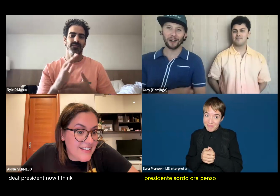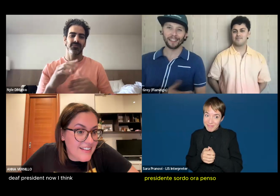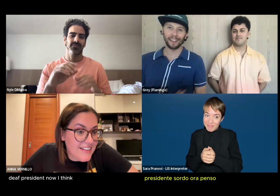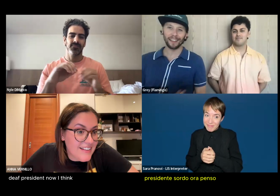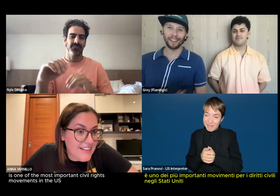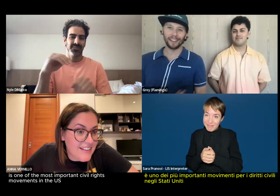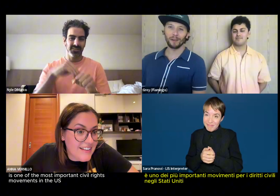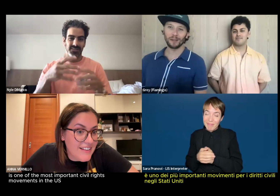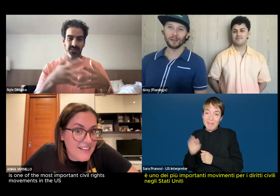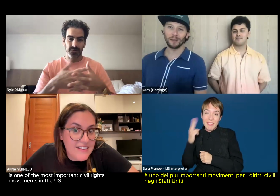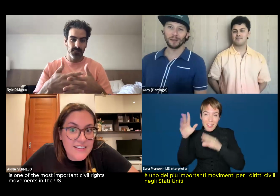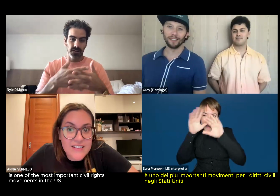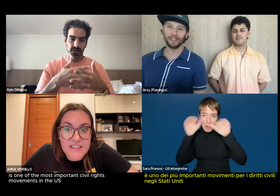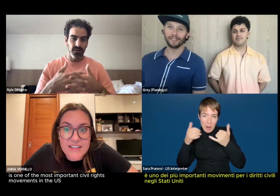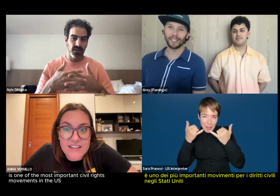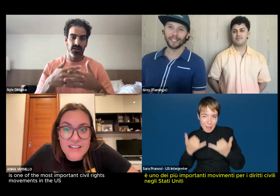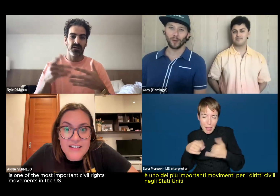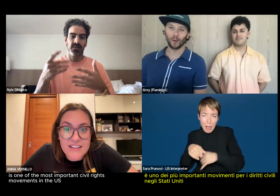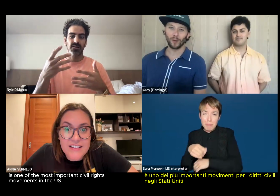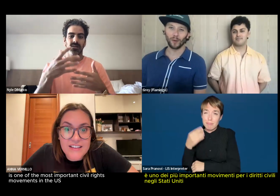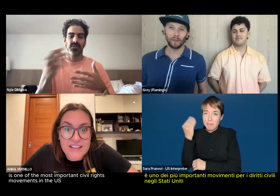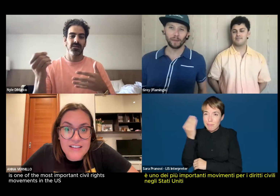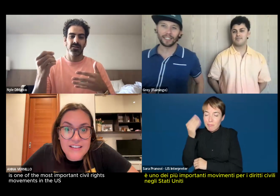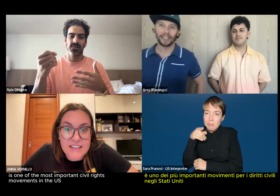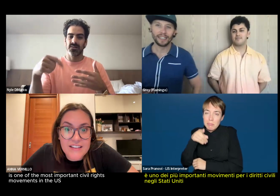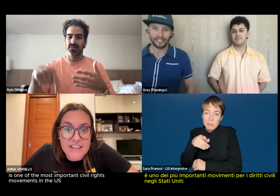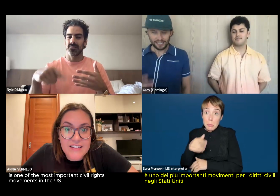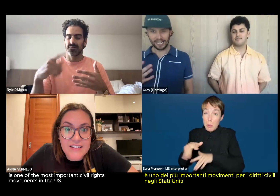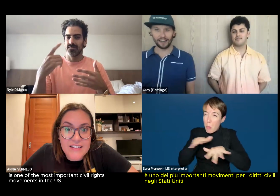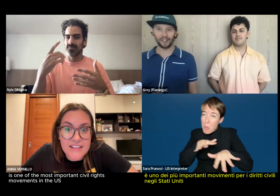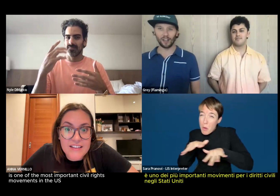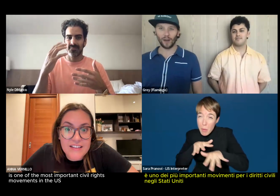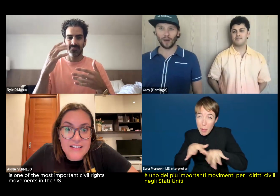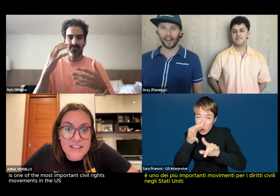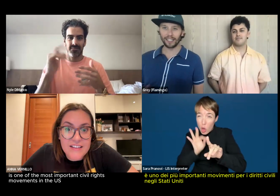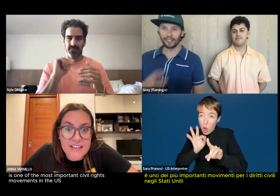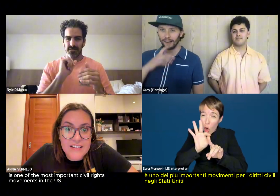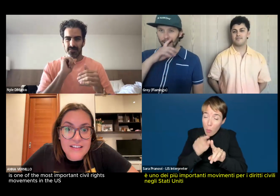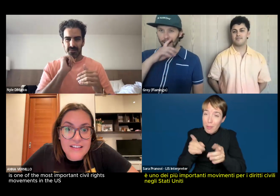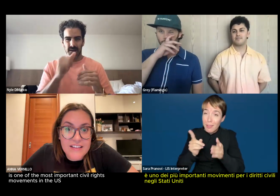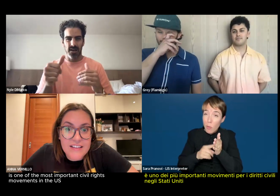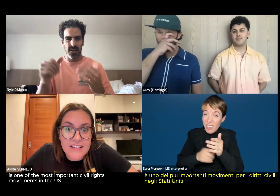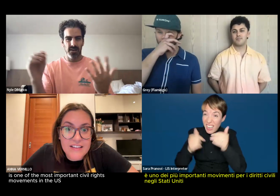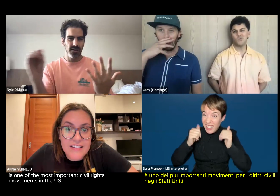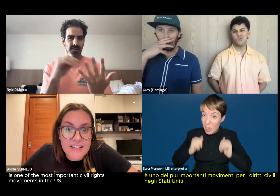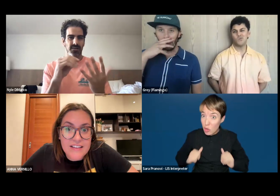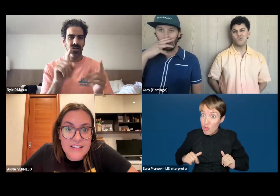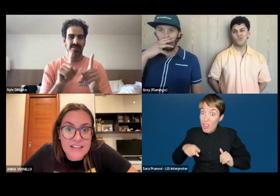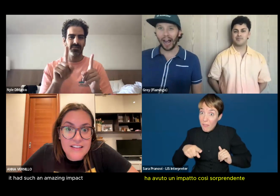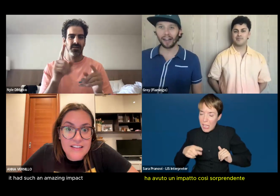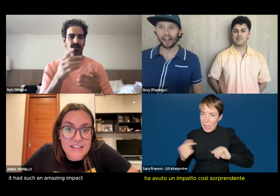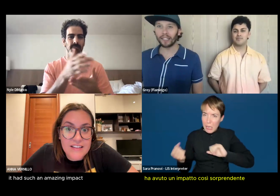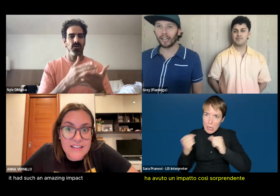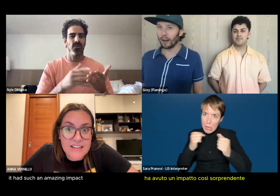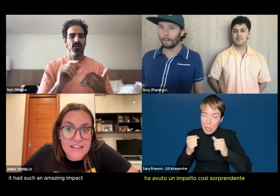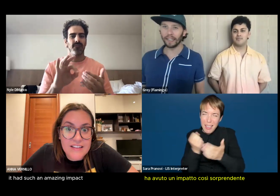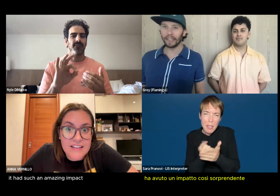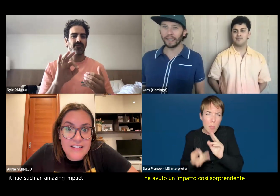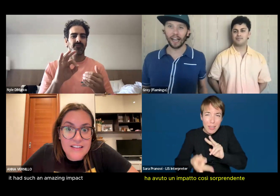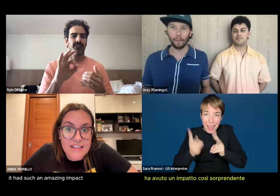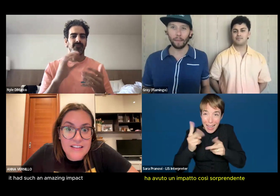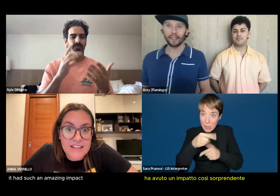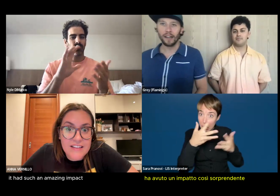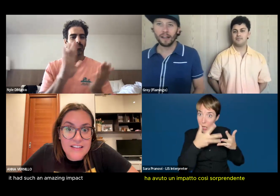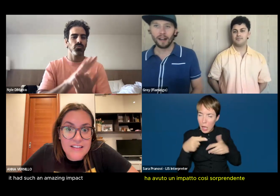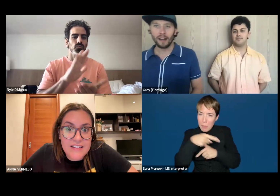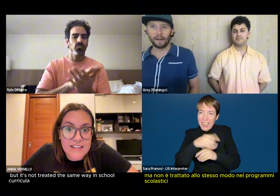Deaf President Now, I think, is one of the most important civil rights movements in the US. It had such an